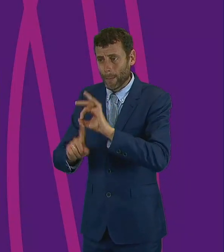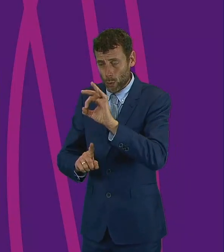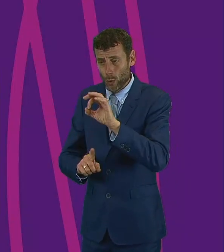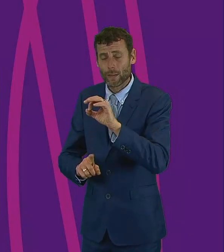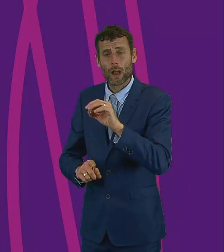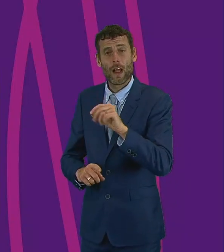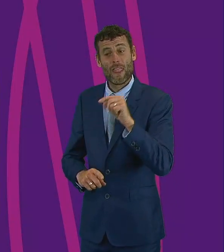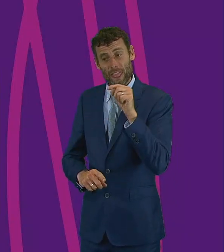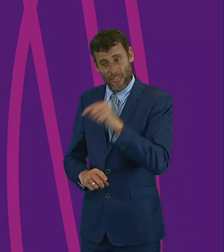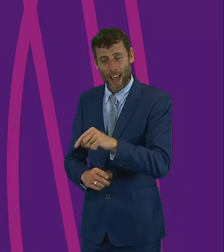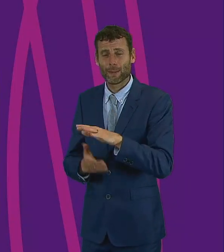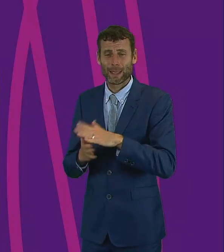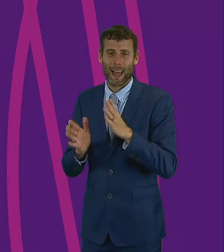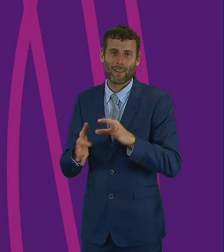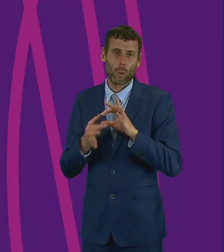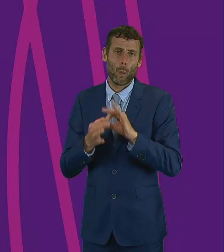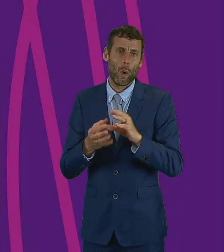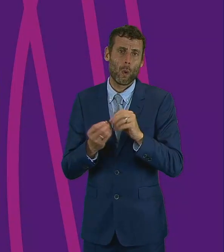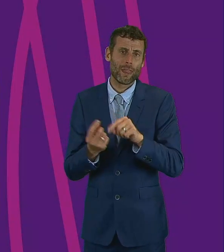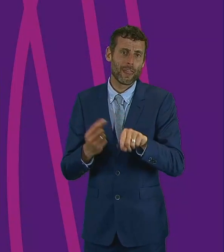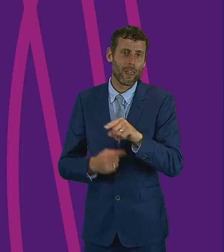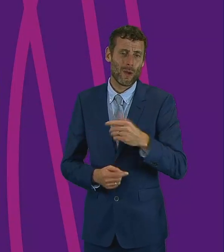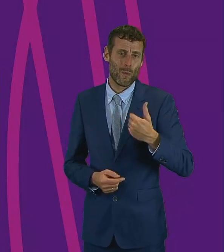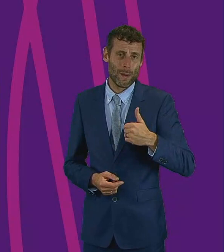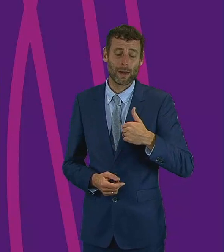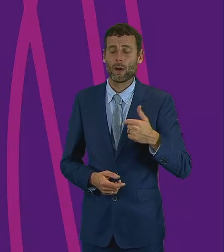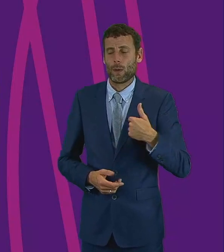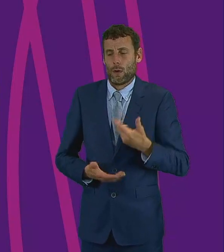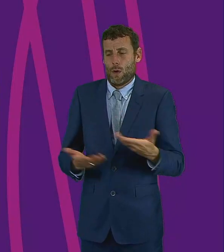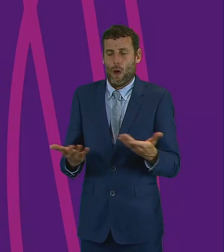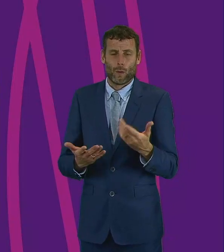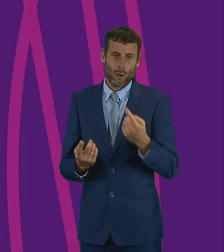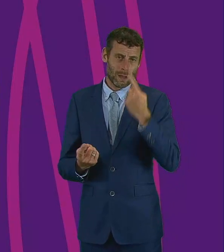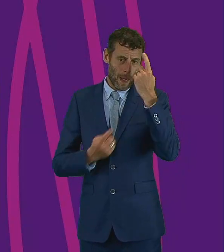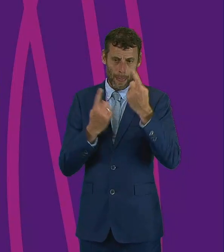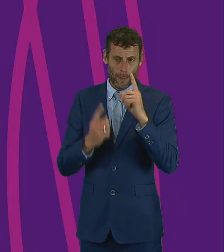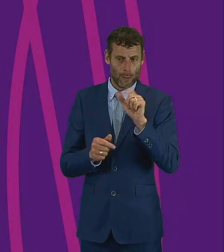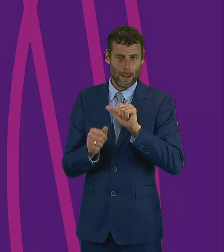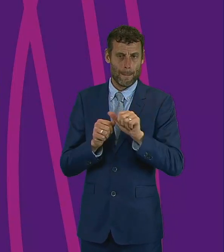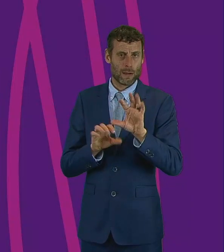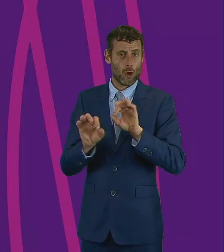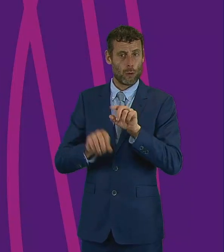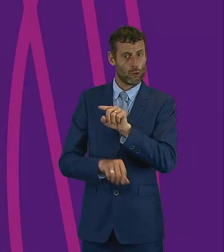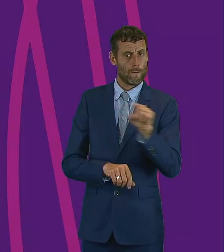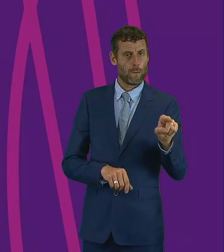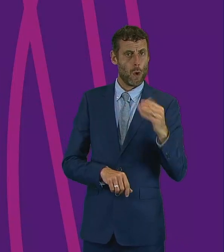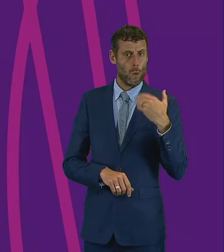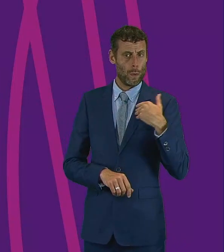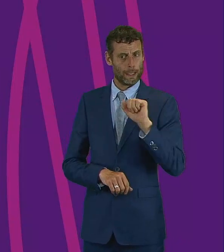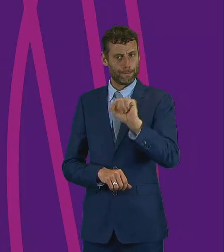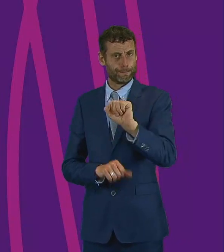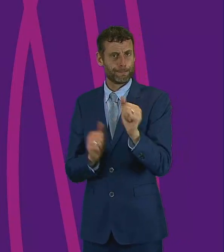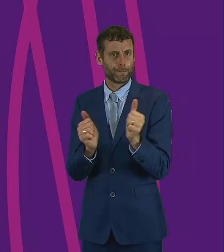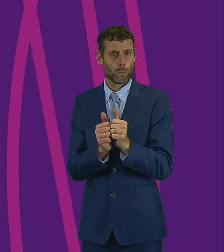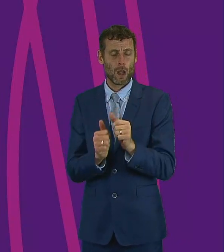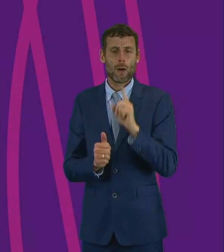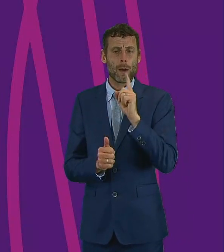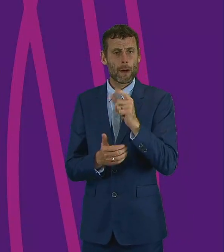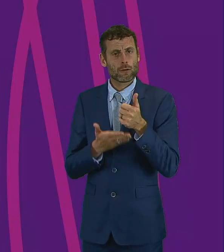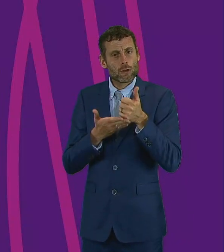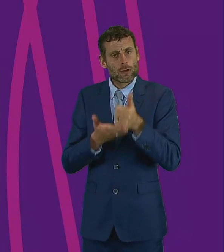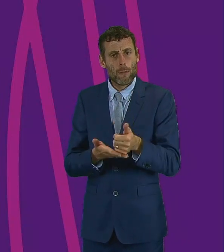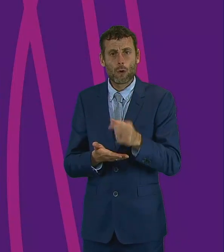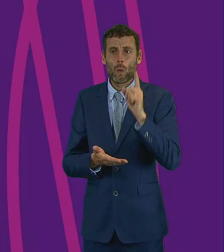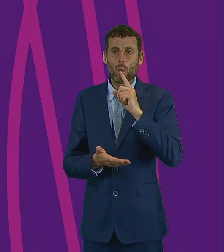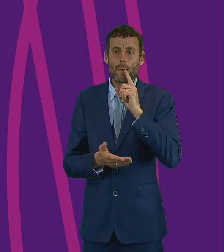yes, consider options for any woman in terms of the best option for them. What I would say in terms of supporting women to go to other